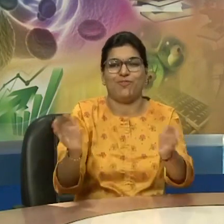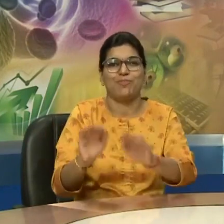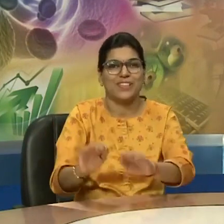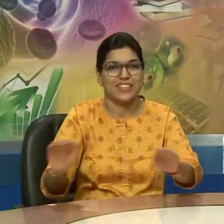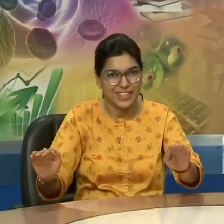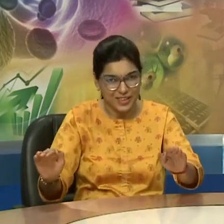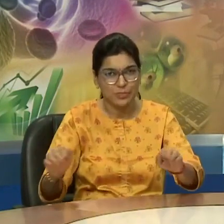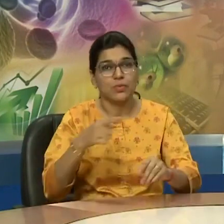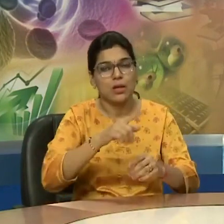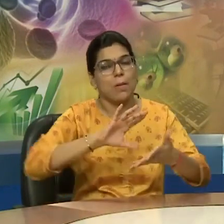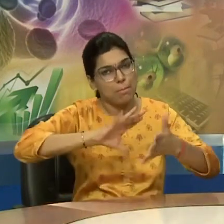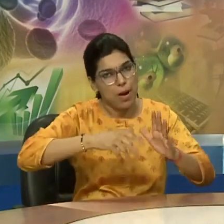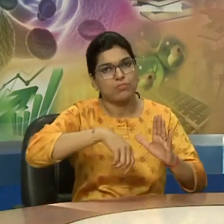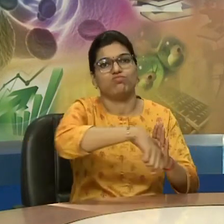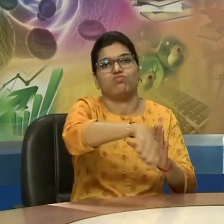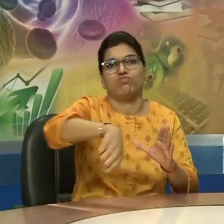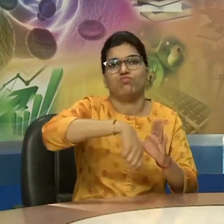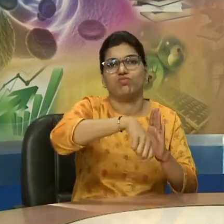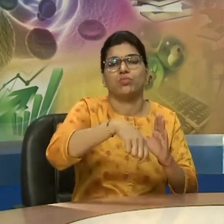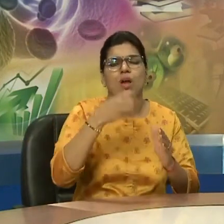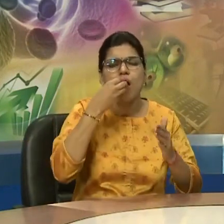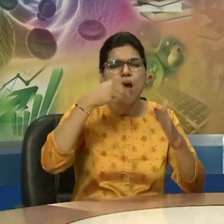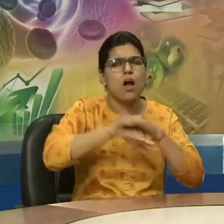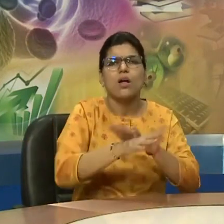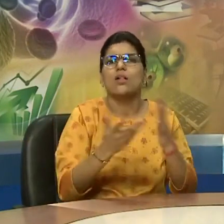preparation were on the cook